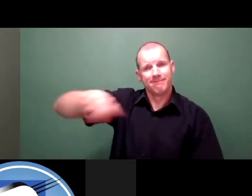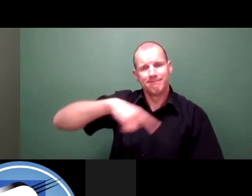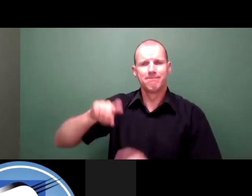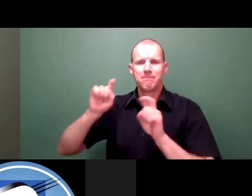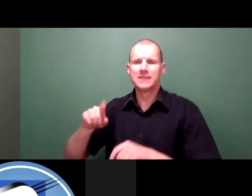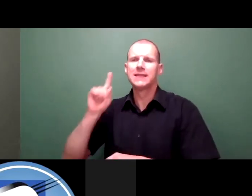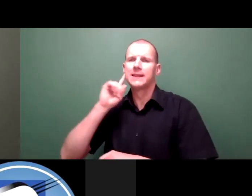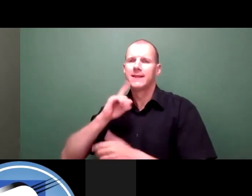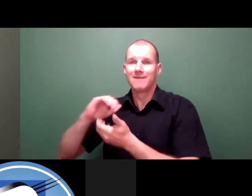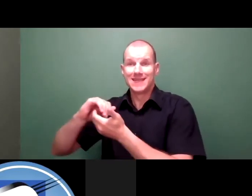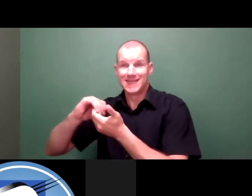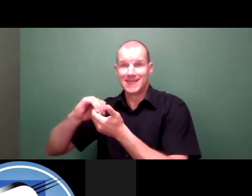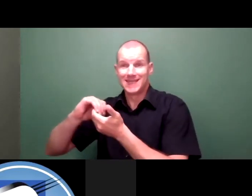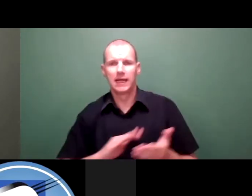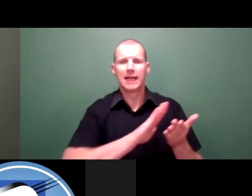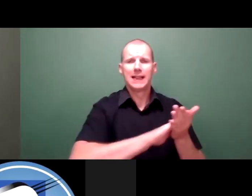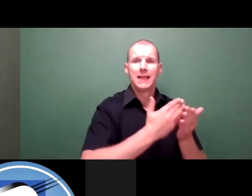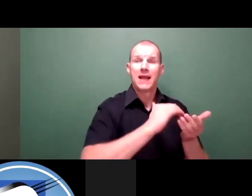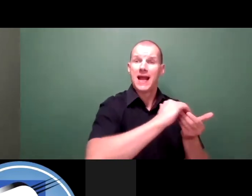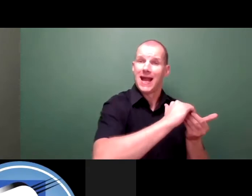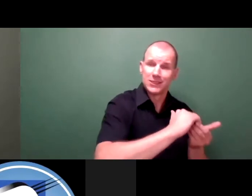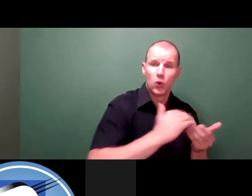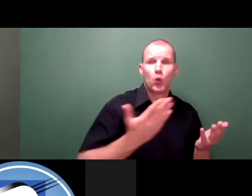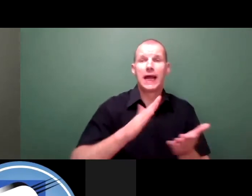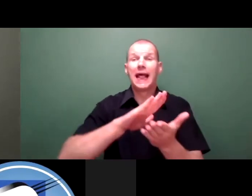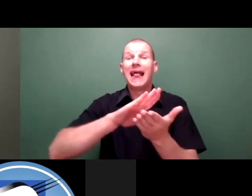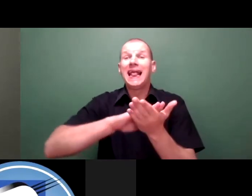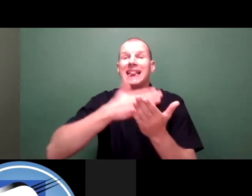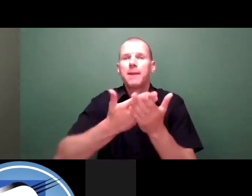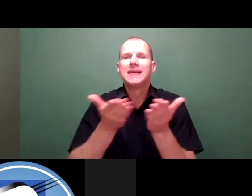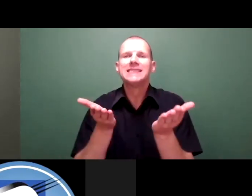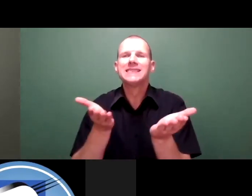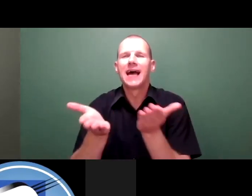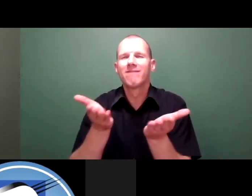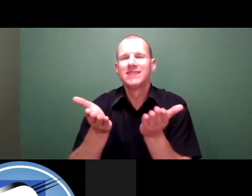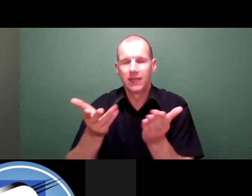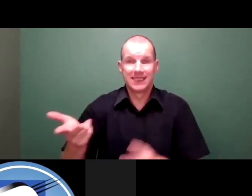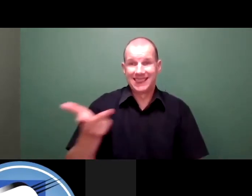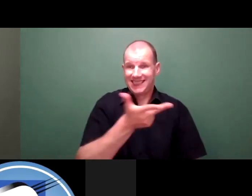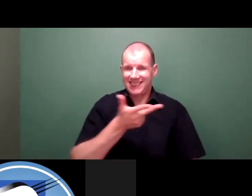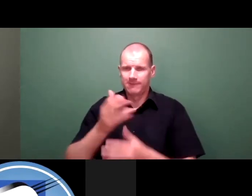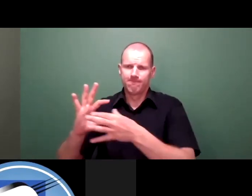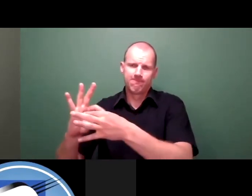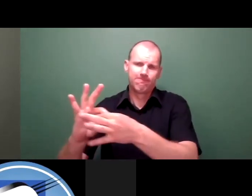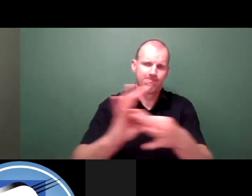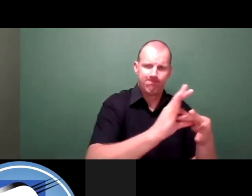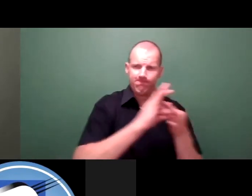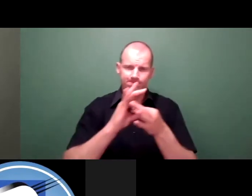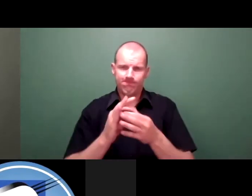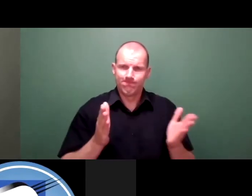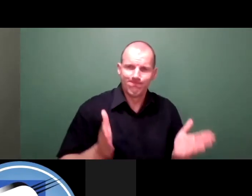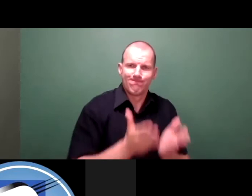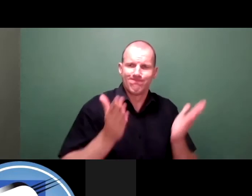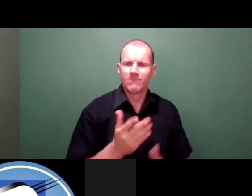have with sign language interpreters that are hearing. So it's Interpreter Association and the Deaf